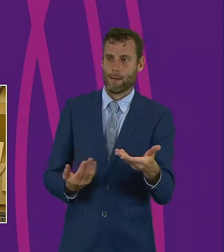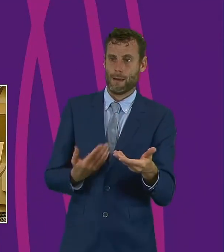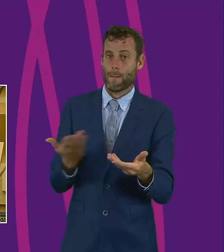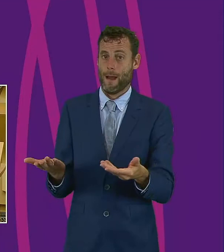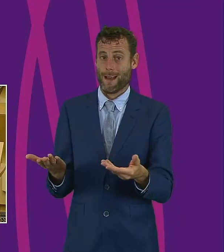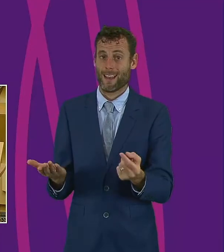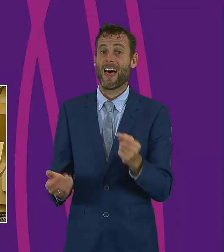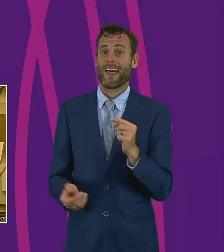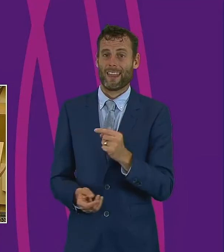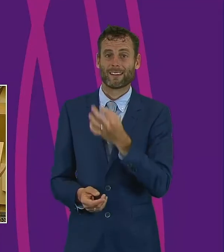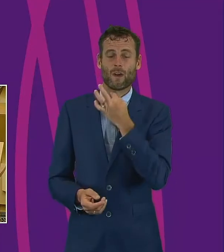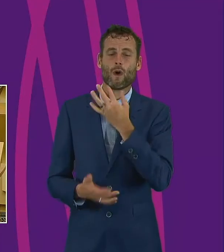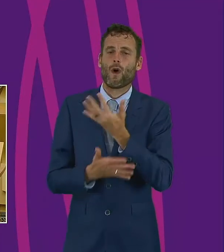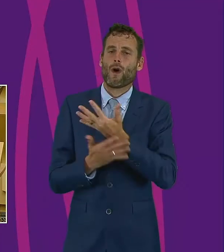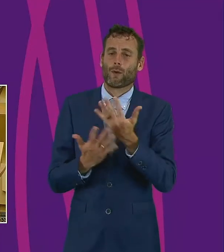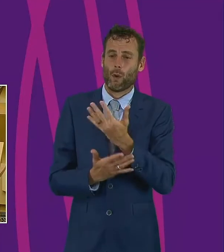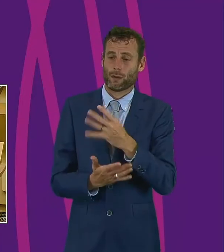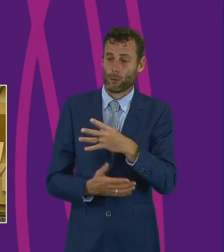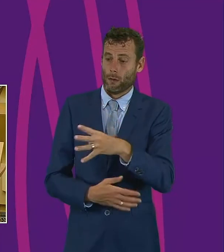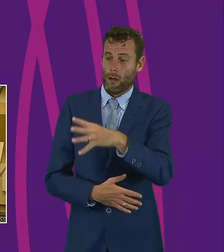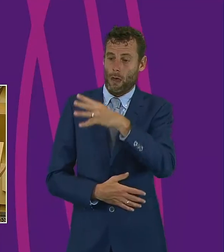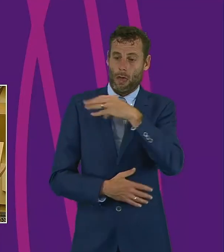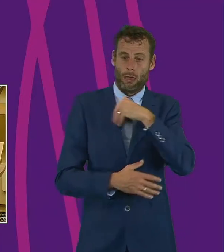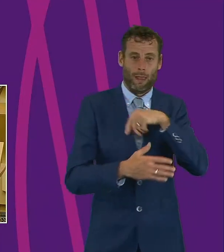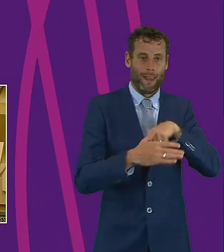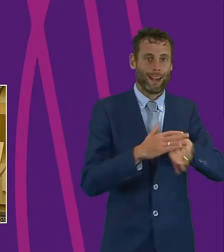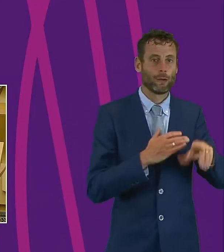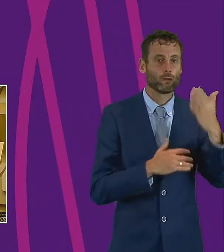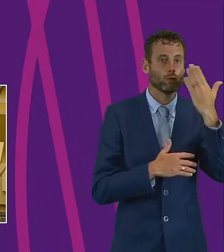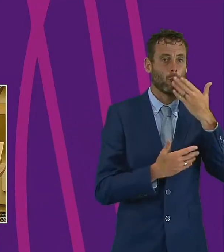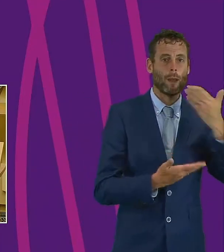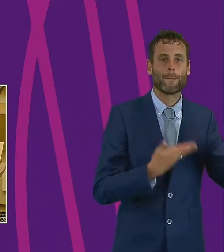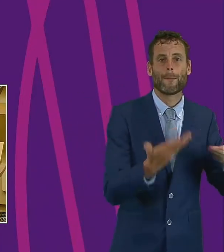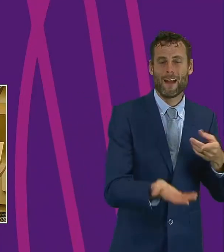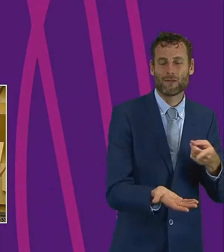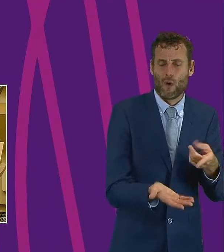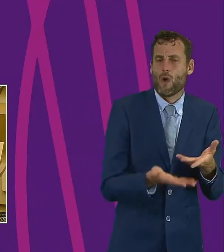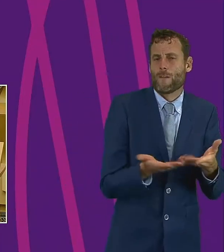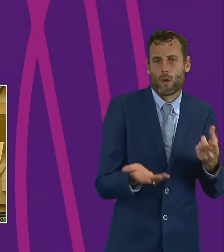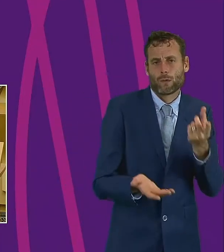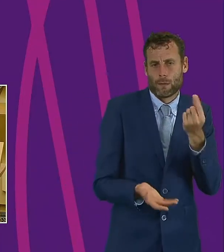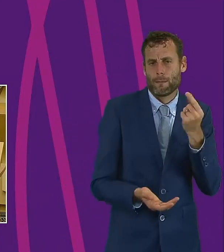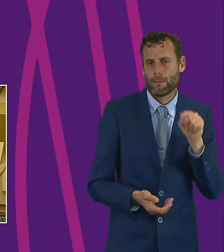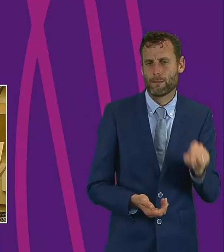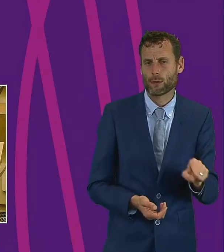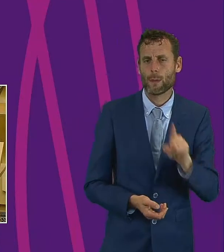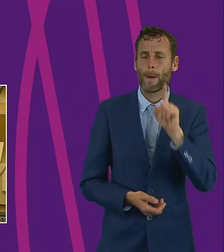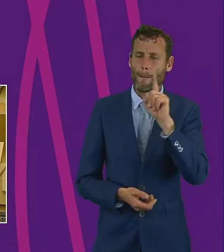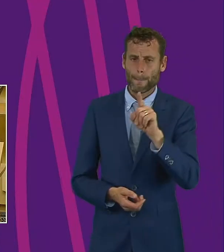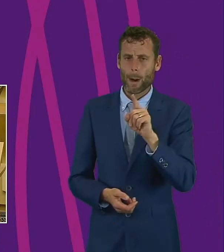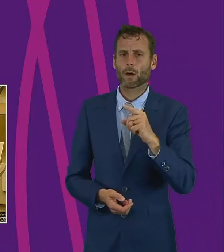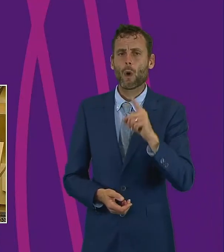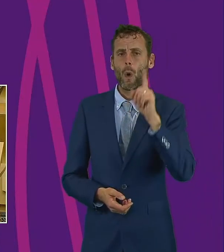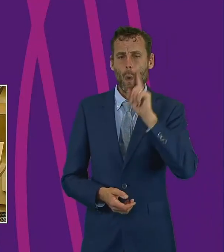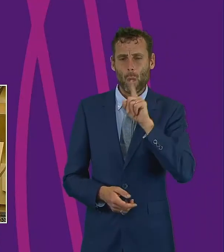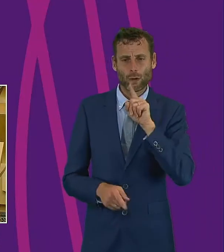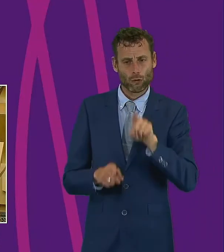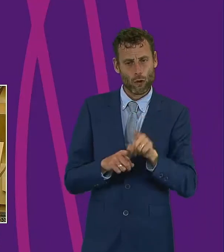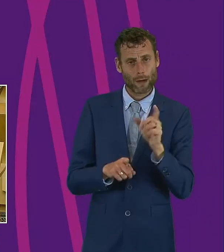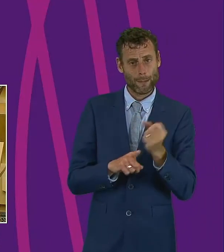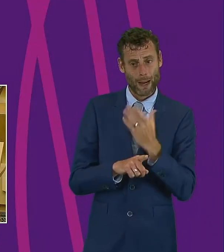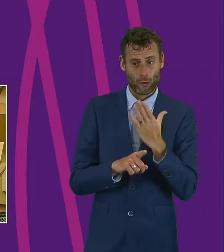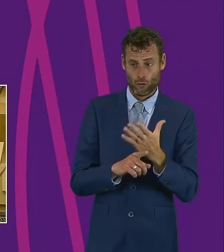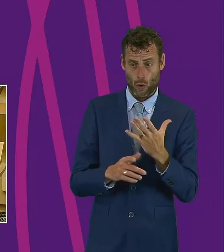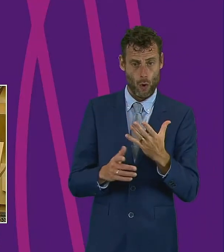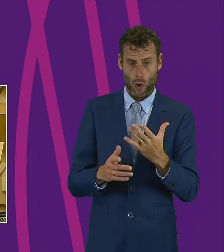at any risks of transmission in schools, which cannot be ruled out, but of course we continue to try to take a series of mitigations to keep